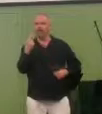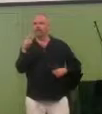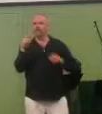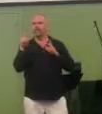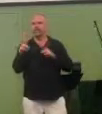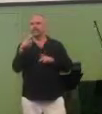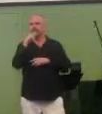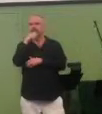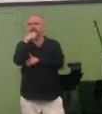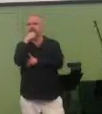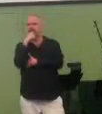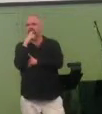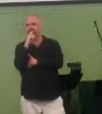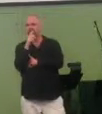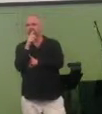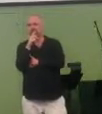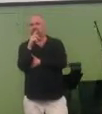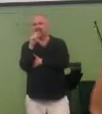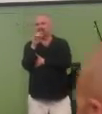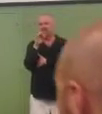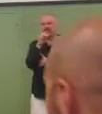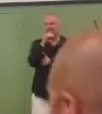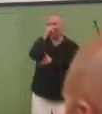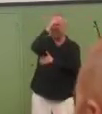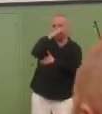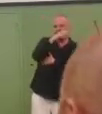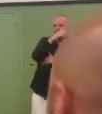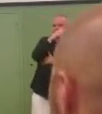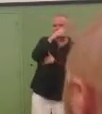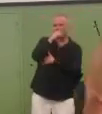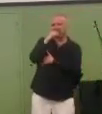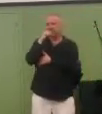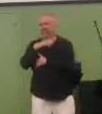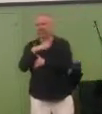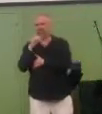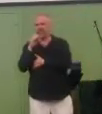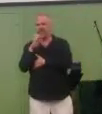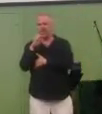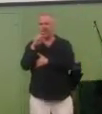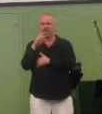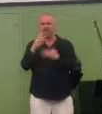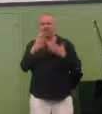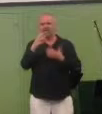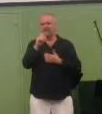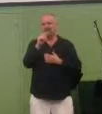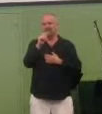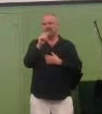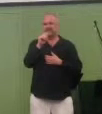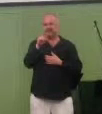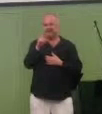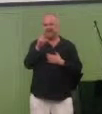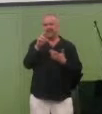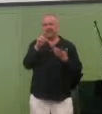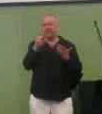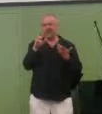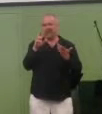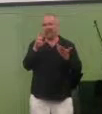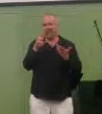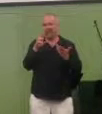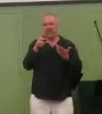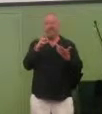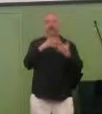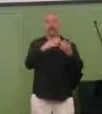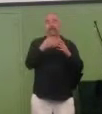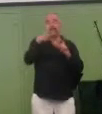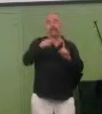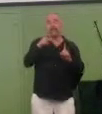female or male, who said she's a TB or some futuristic in-between sex, should be allowed to participate in their women's